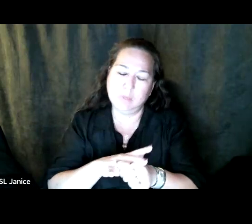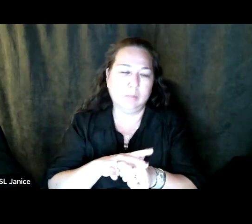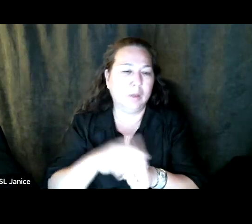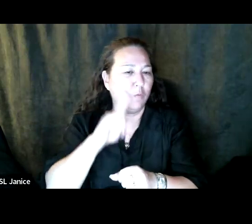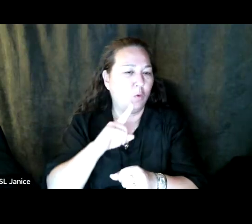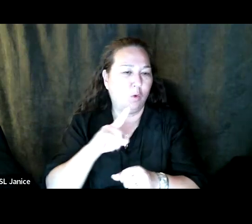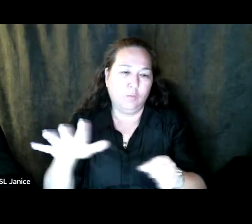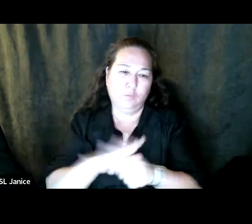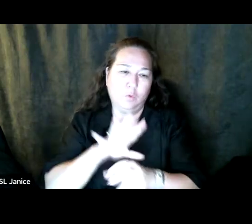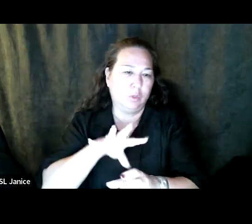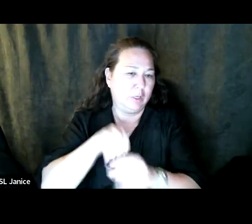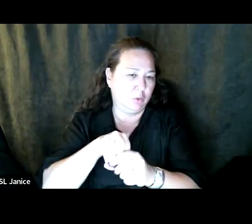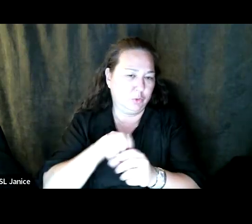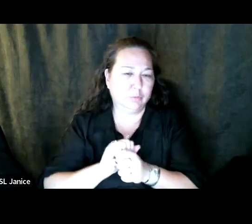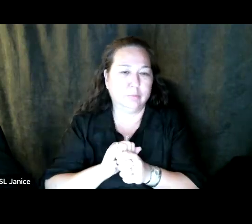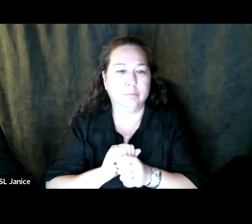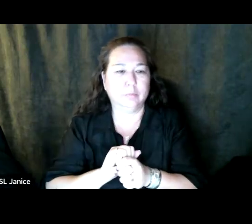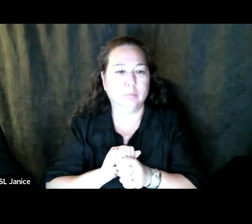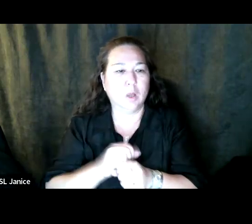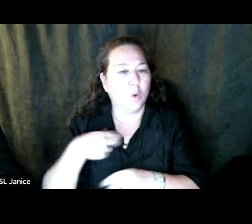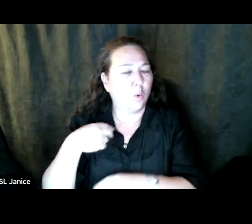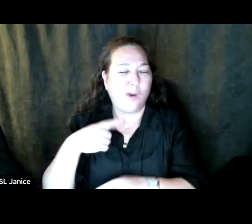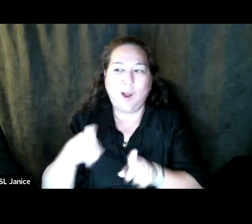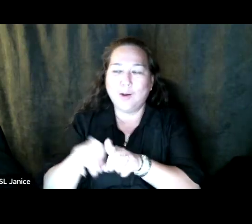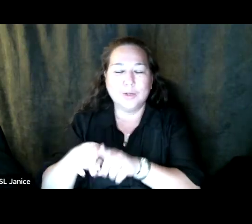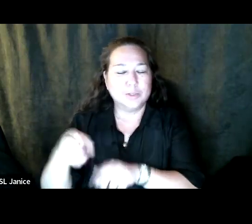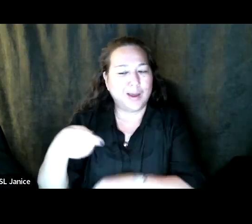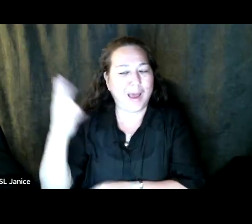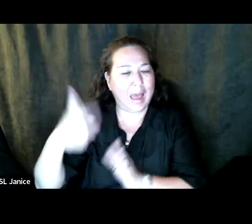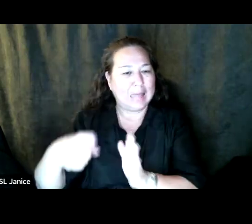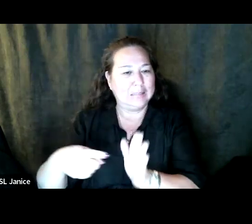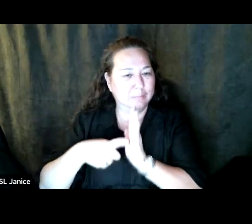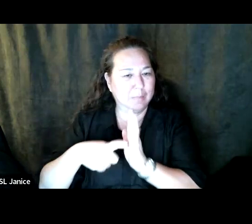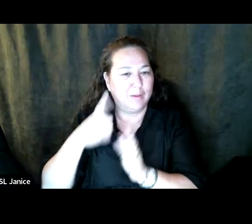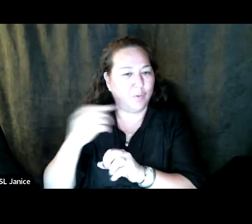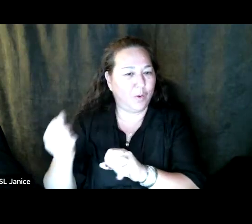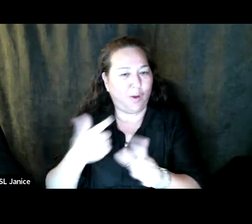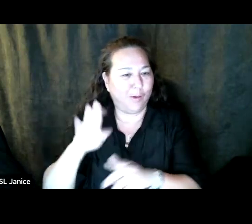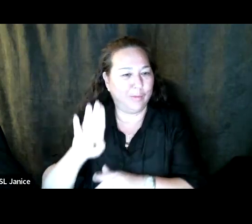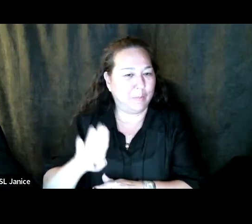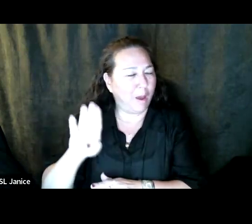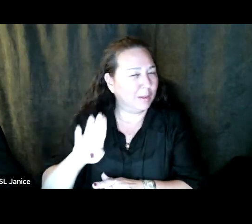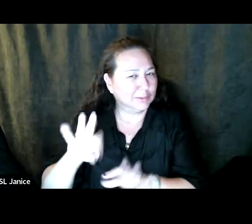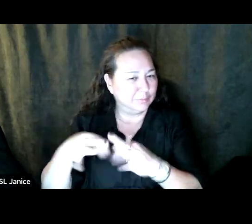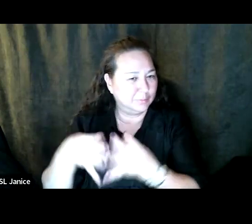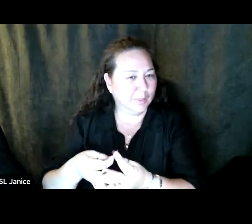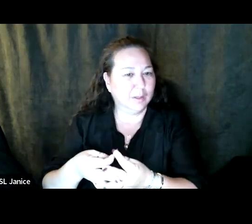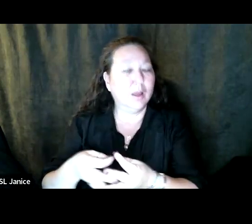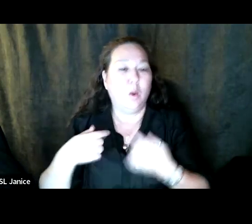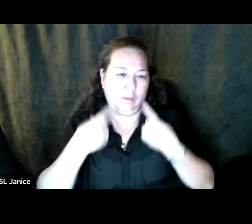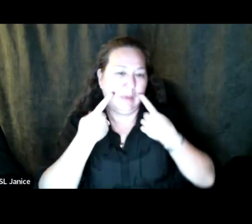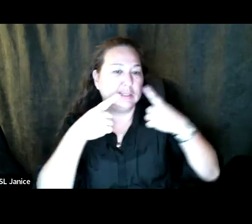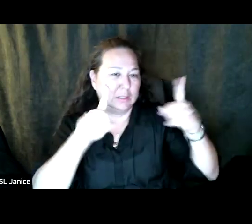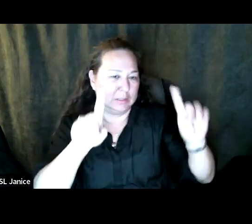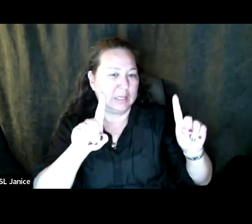high demand for our Boston families, and our successful experience managing